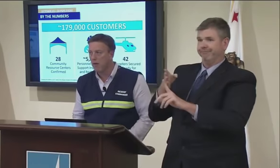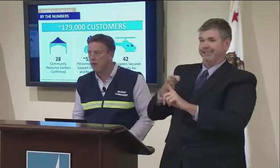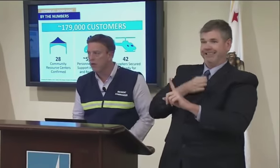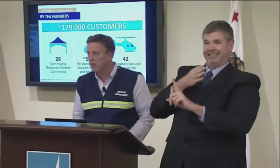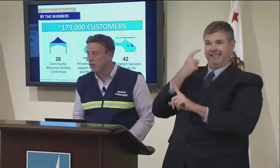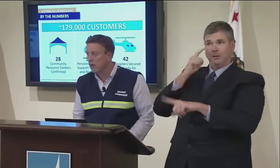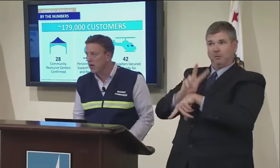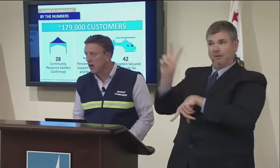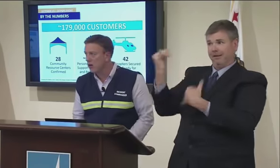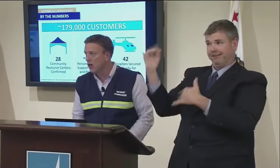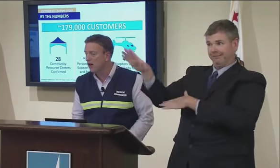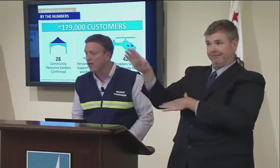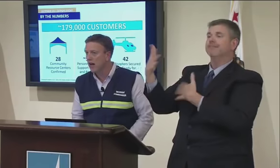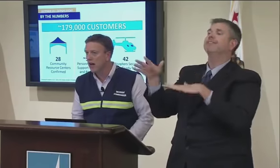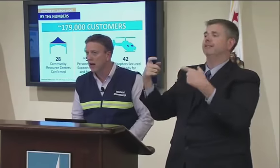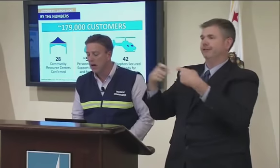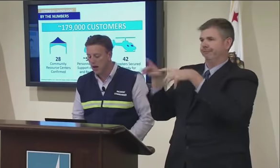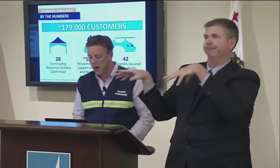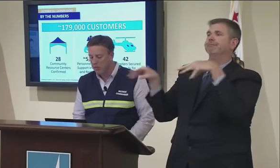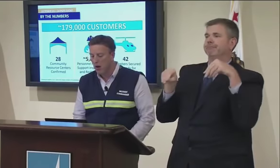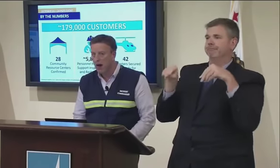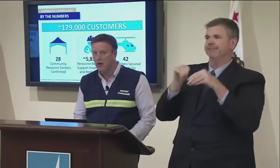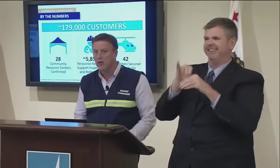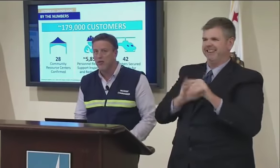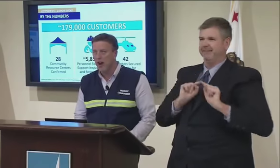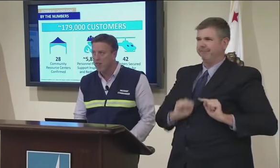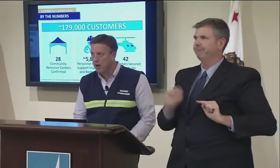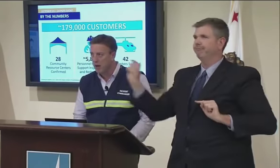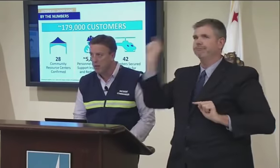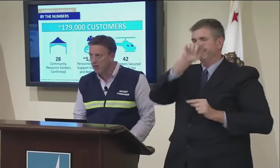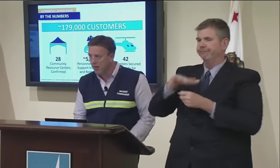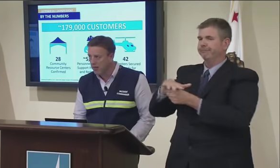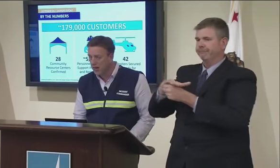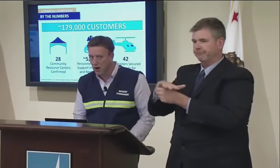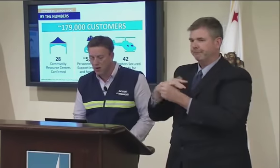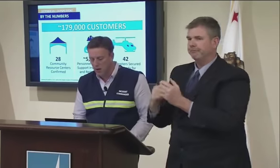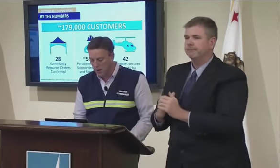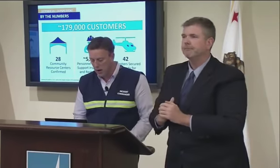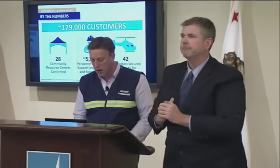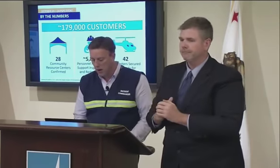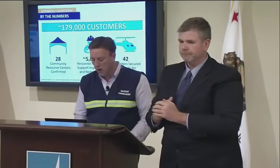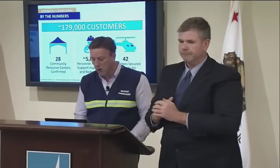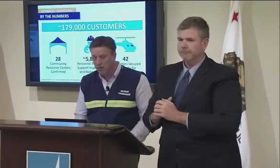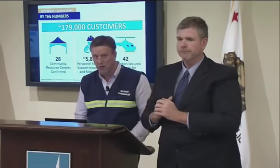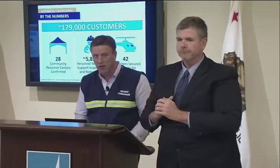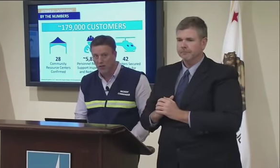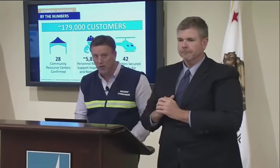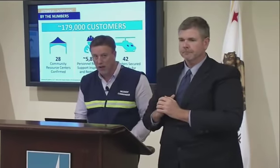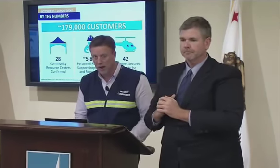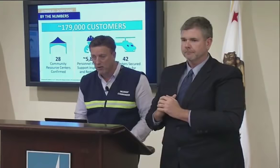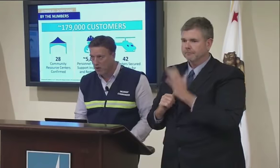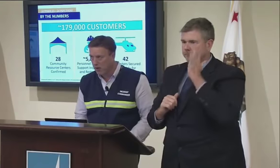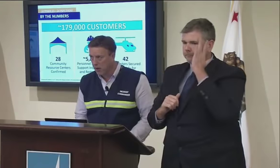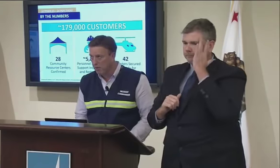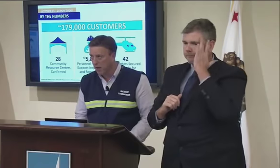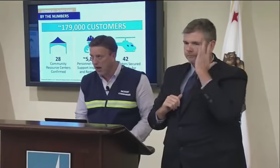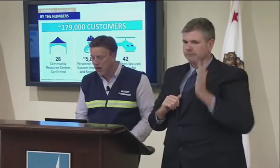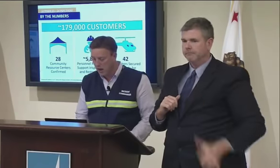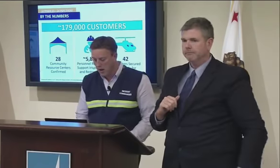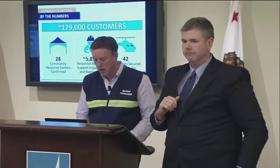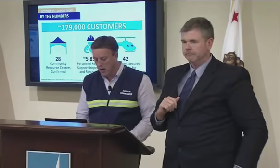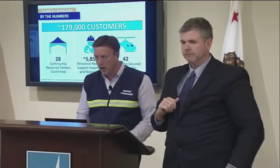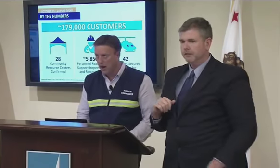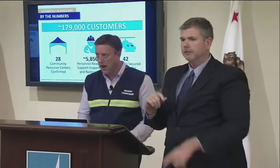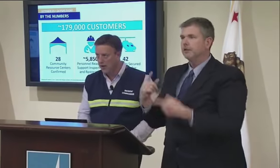to have our system in the de-energized state prior to 5 p.m. or 1,700. We successfully executed that